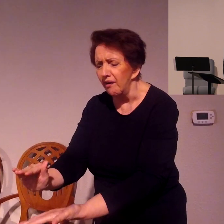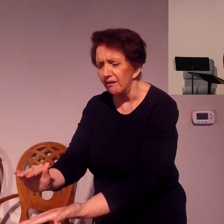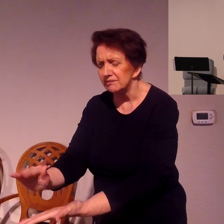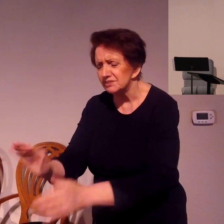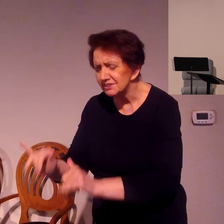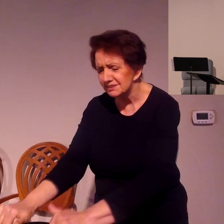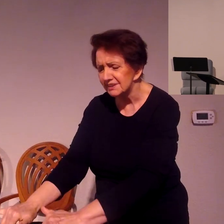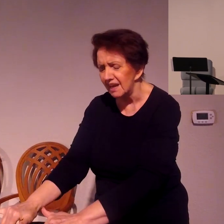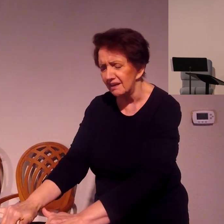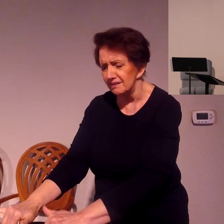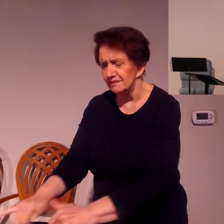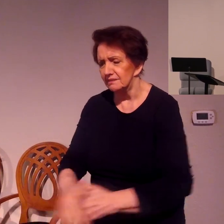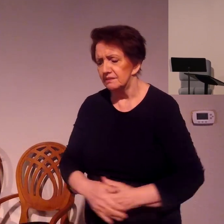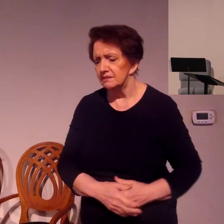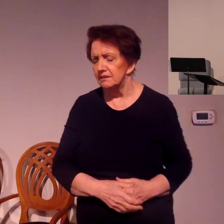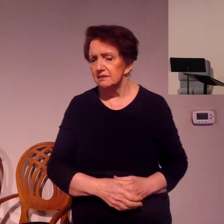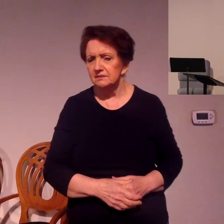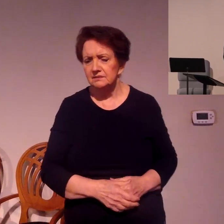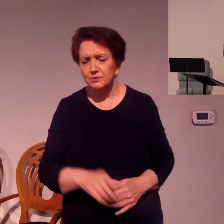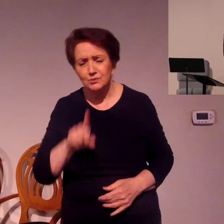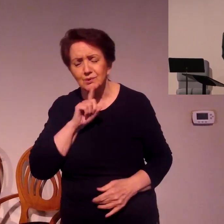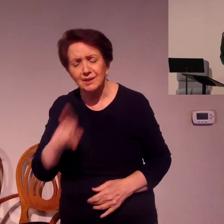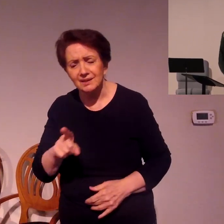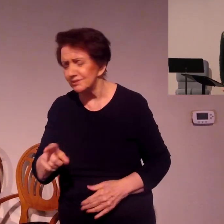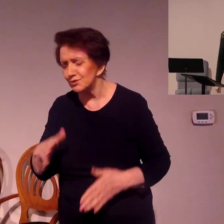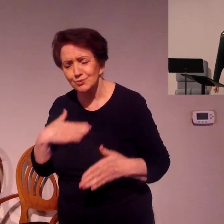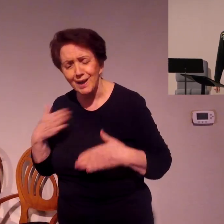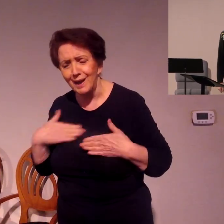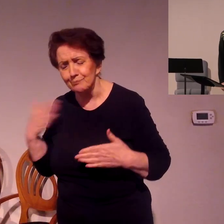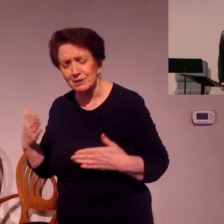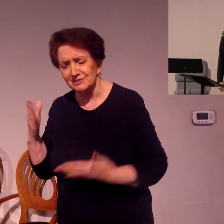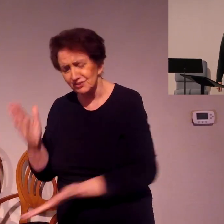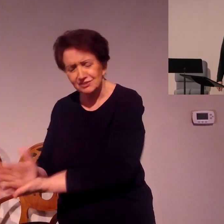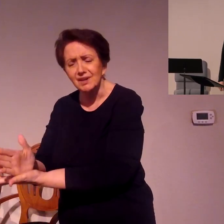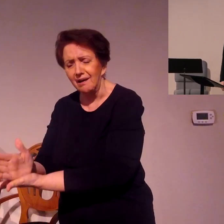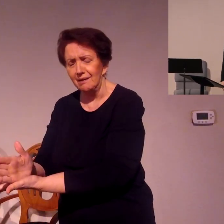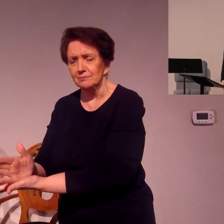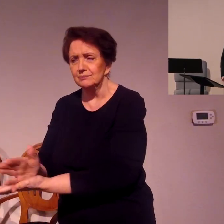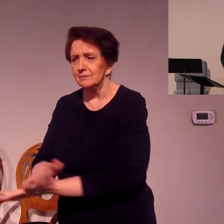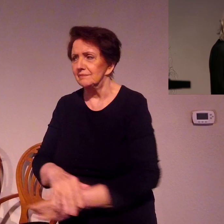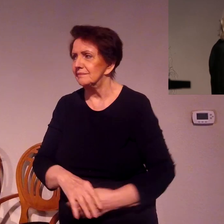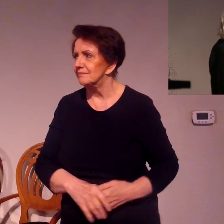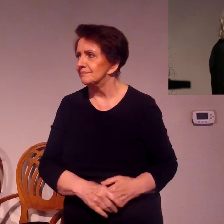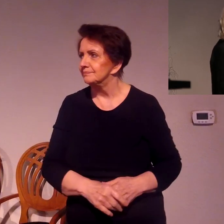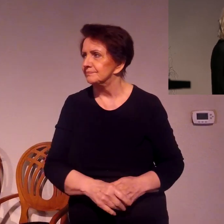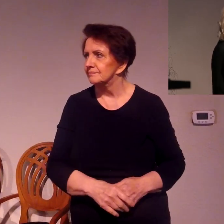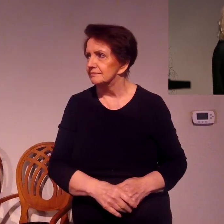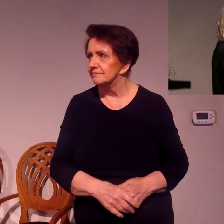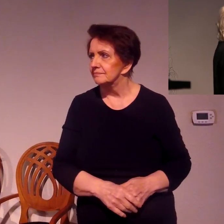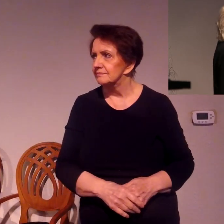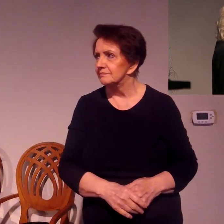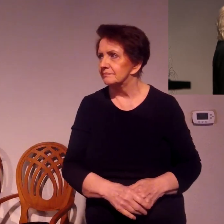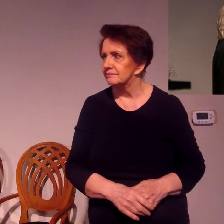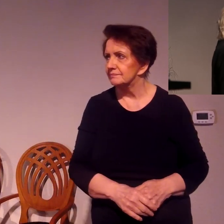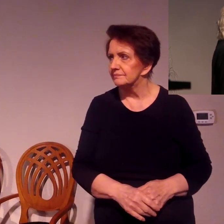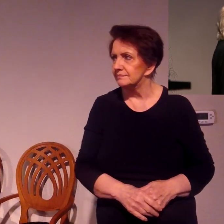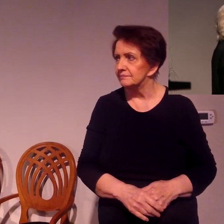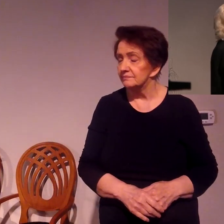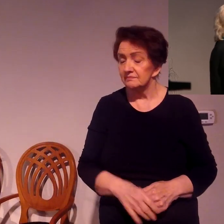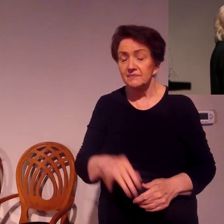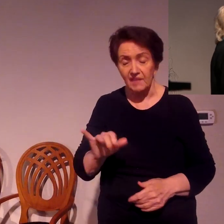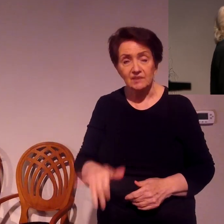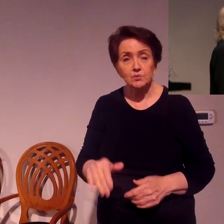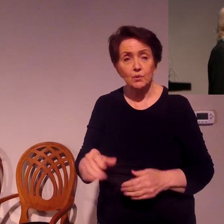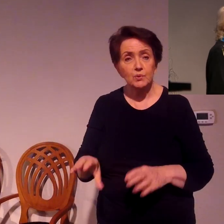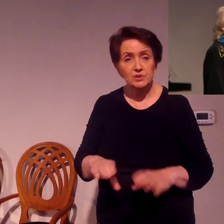Right? Could you just, you know, really, it's way too happy. Could you just stop that? I mean, and isn't that what we do?